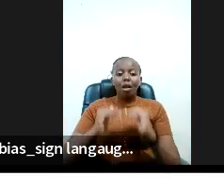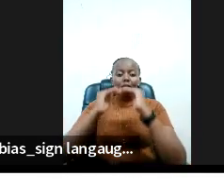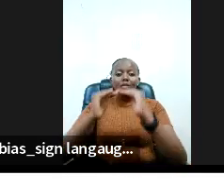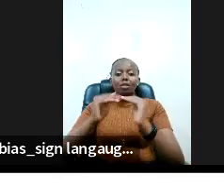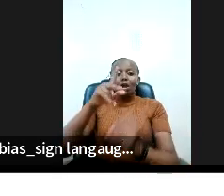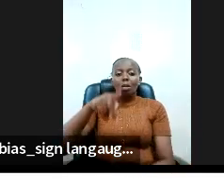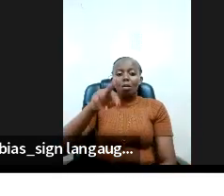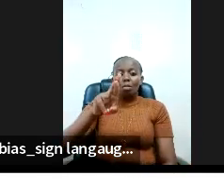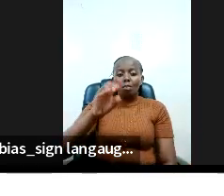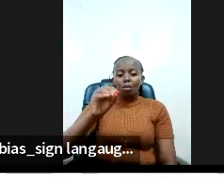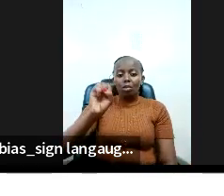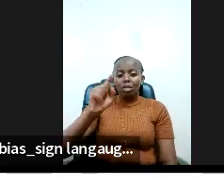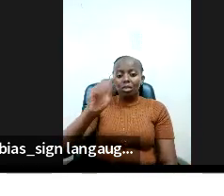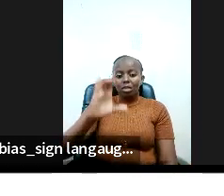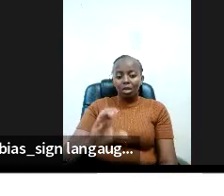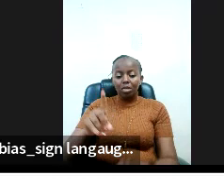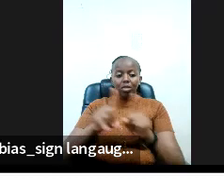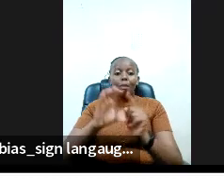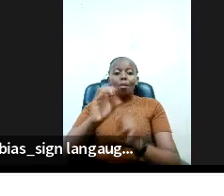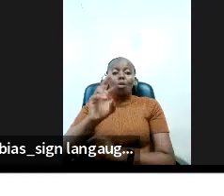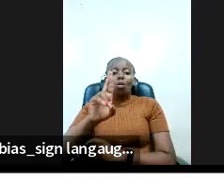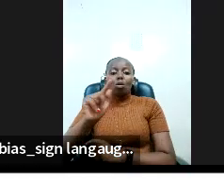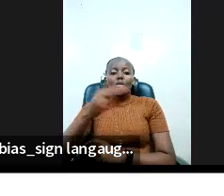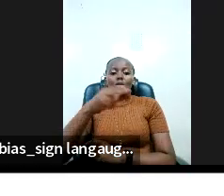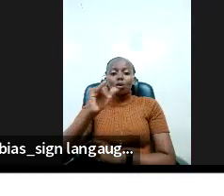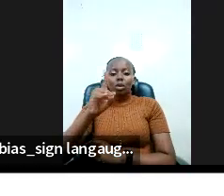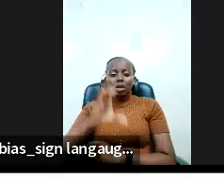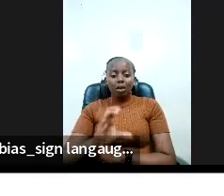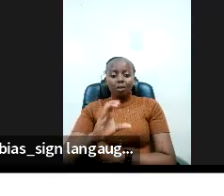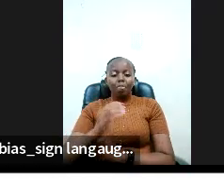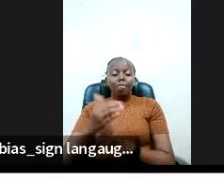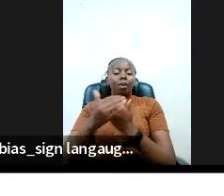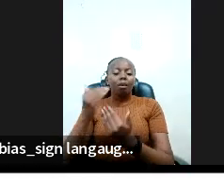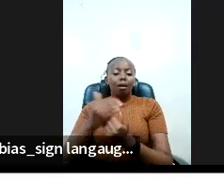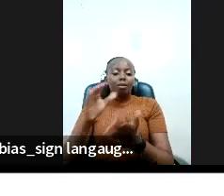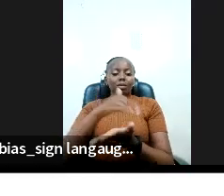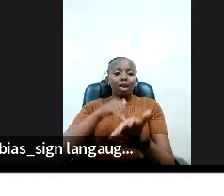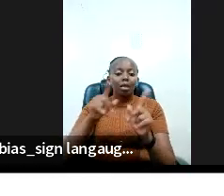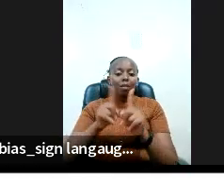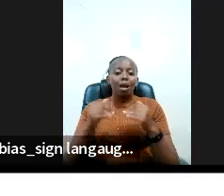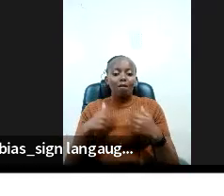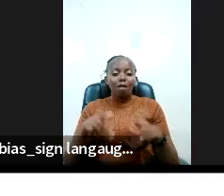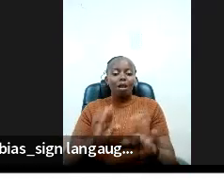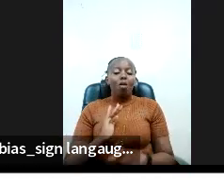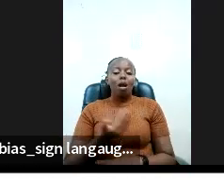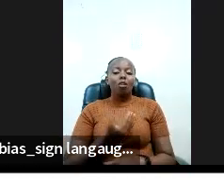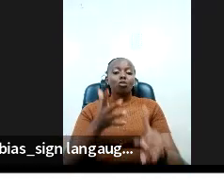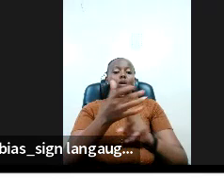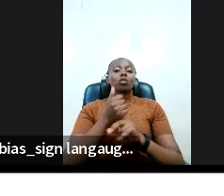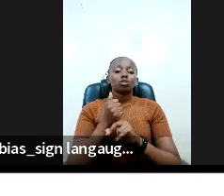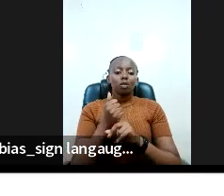Care Center, based in Kenya. Our user-centered prosthetic 3D design technology allows us to achieve